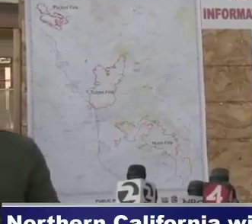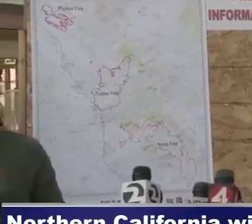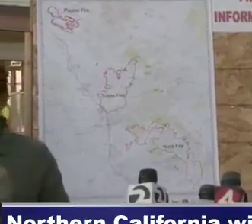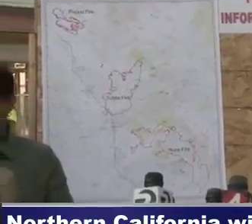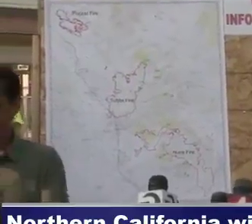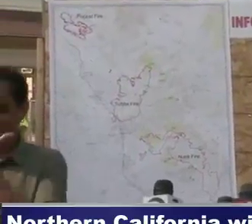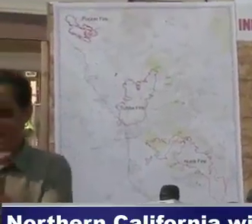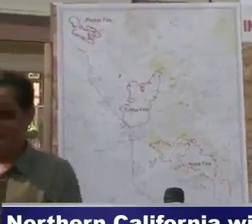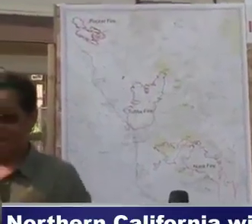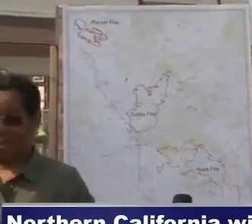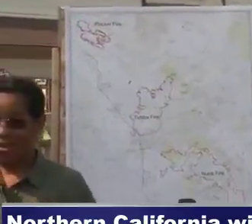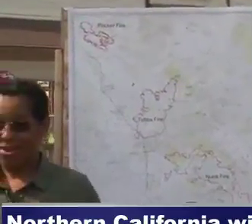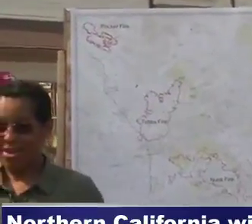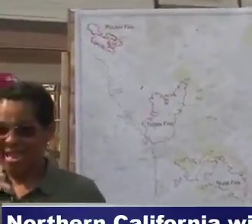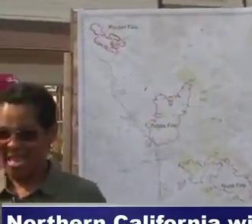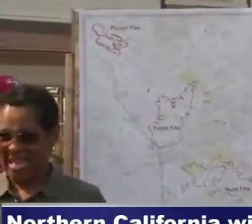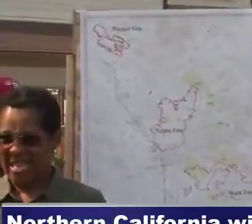map, which would be the